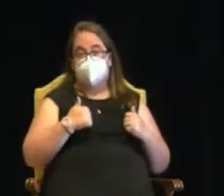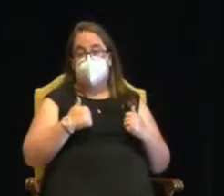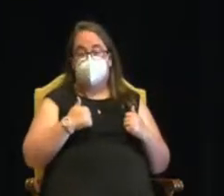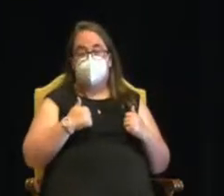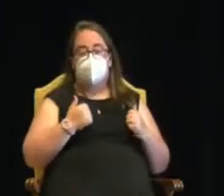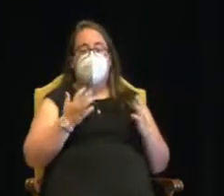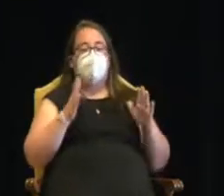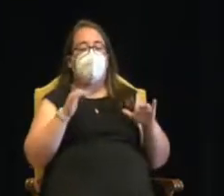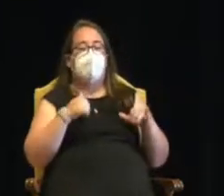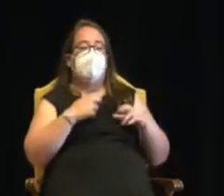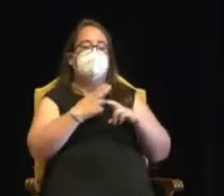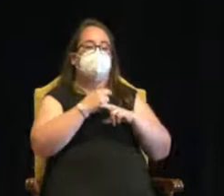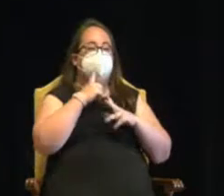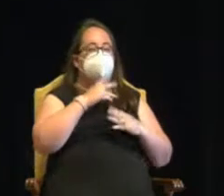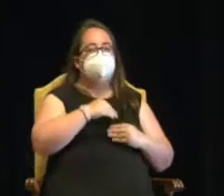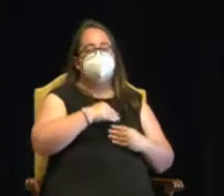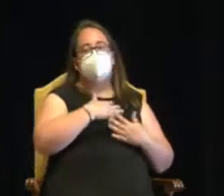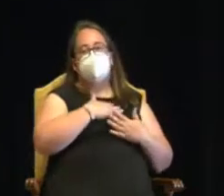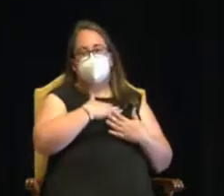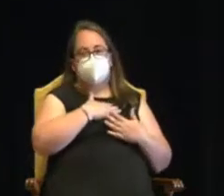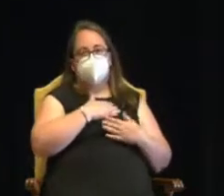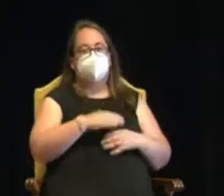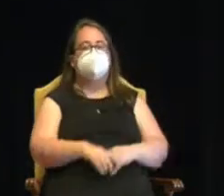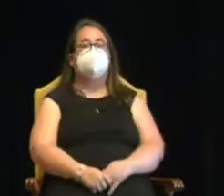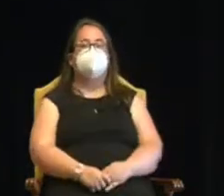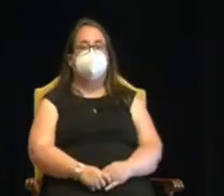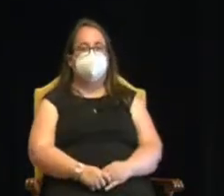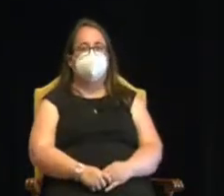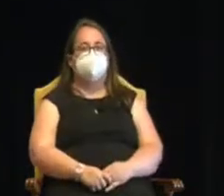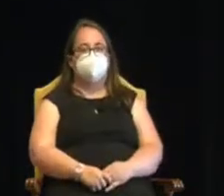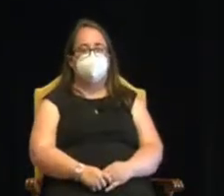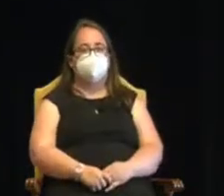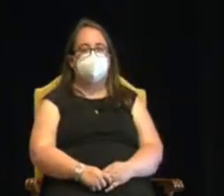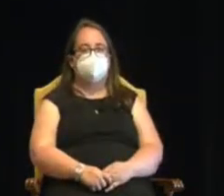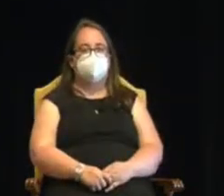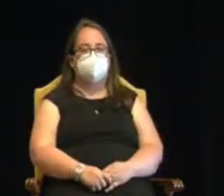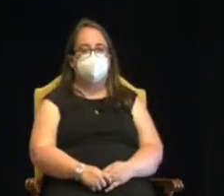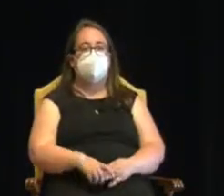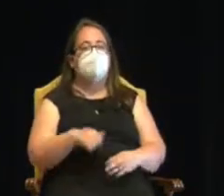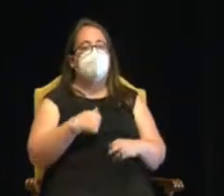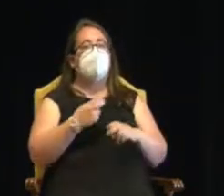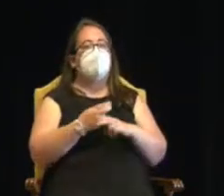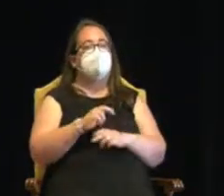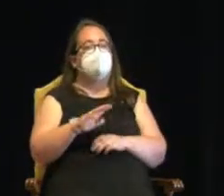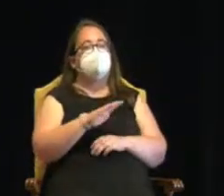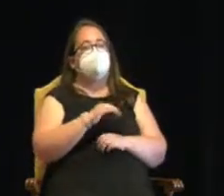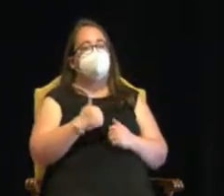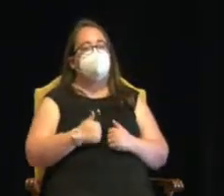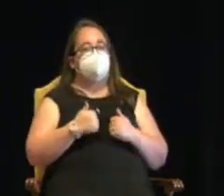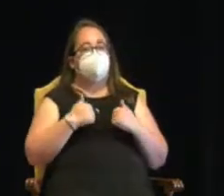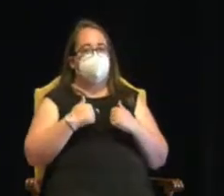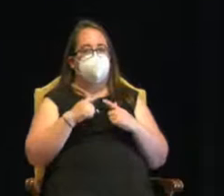oh, I'm just like using it as inspiration. And I use their lives to